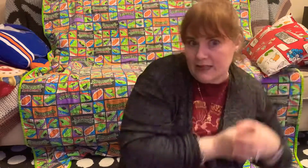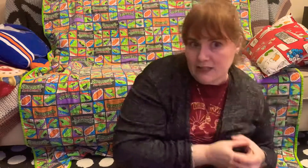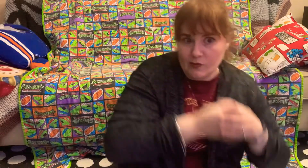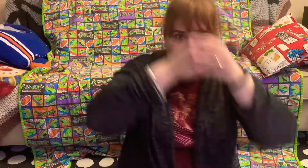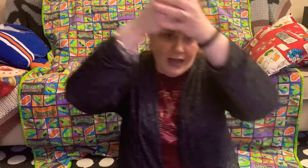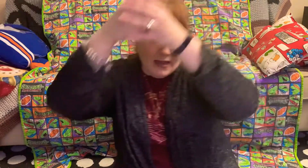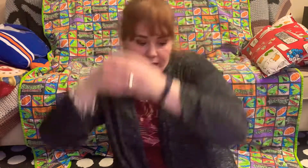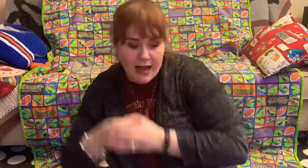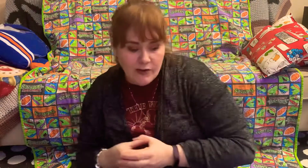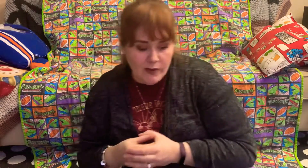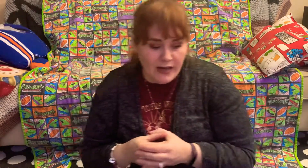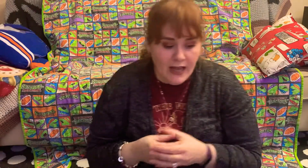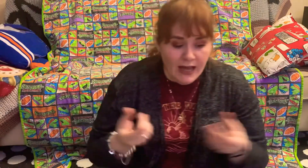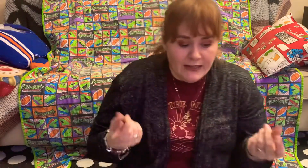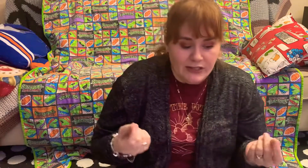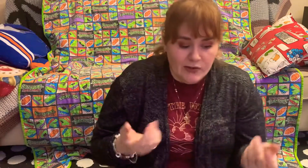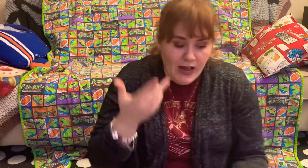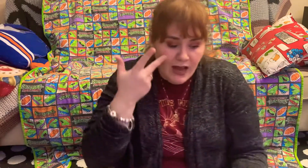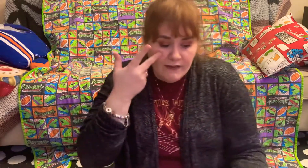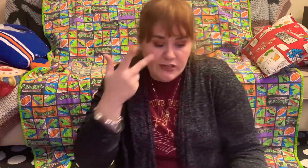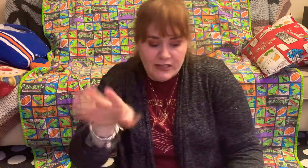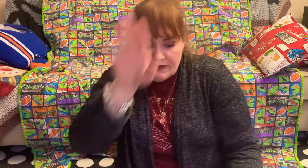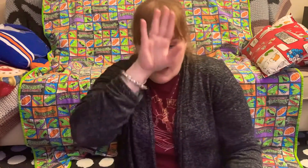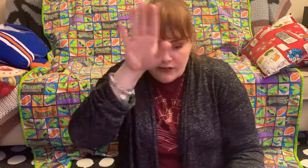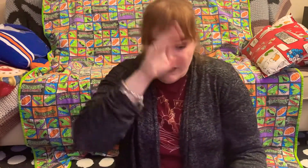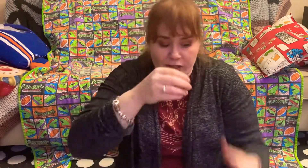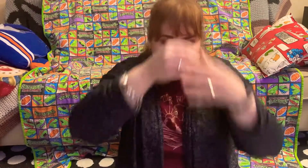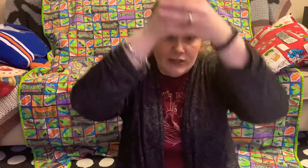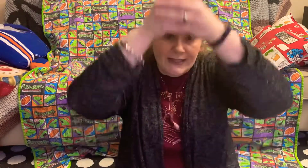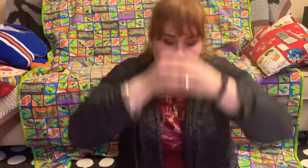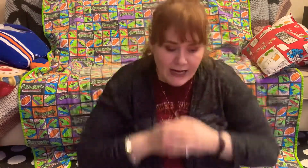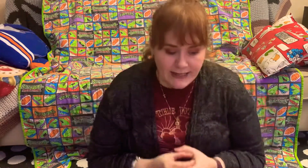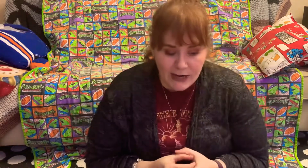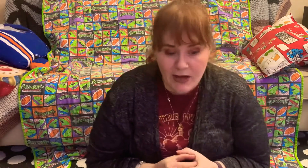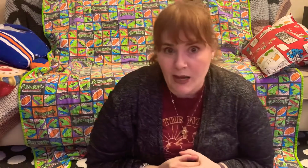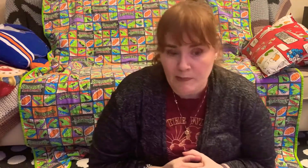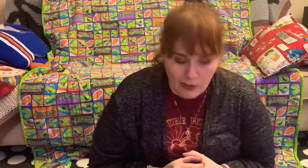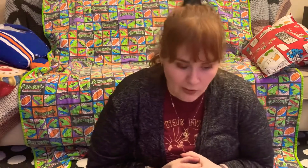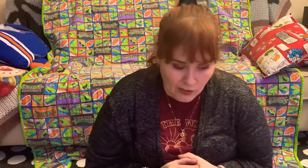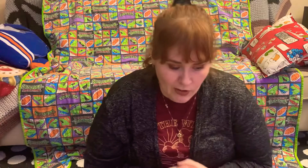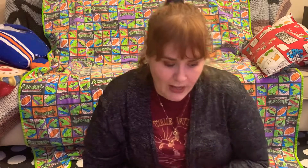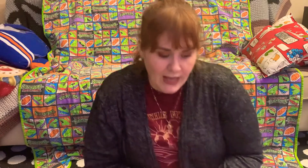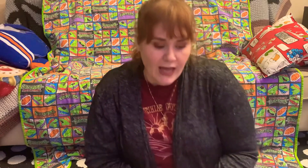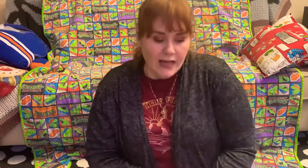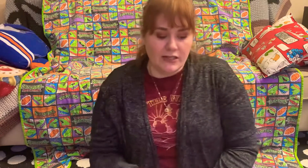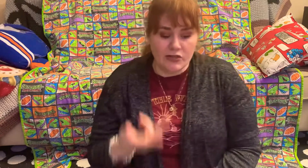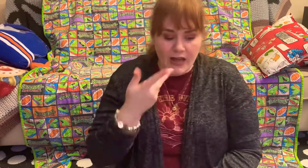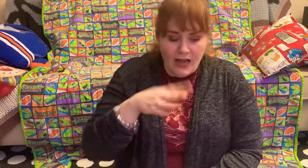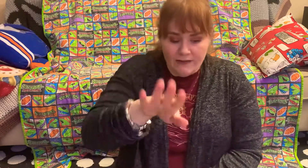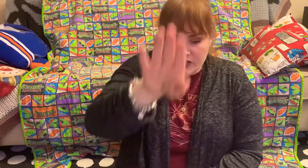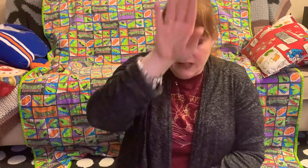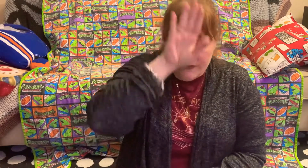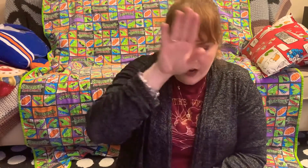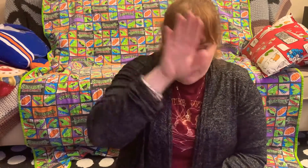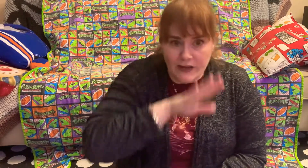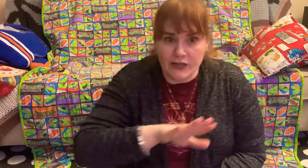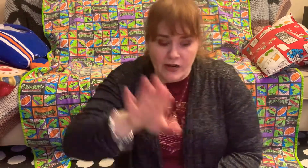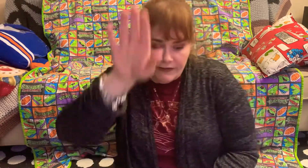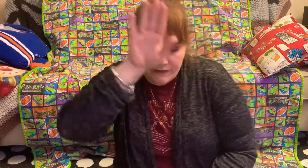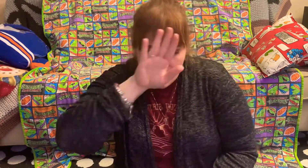way that way? Did you ever see a firefighter slide down a pole? Did you ever see a firefighter, a